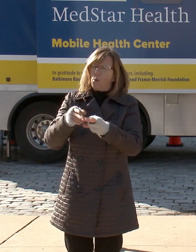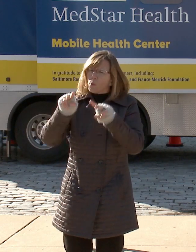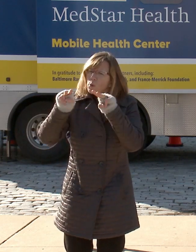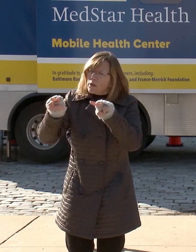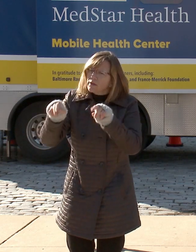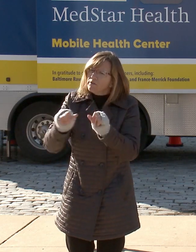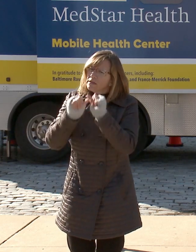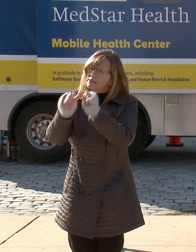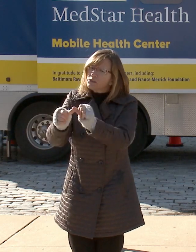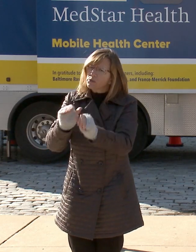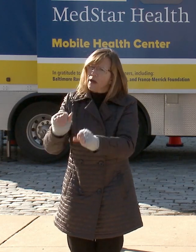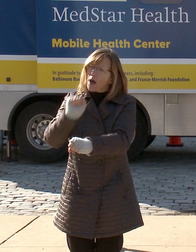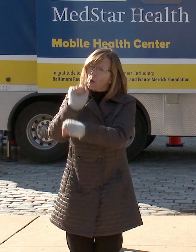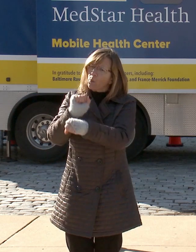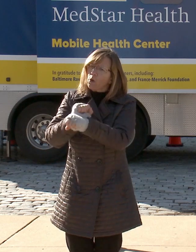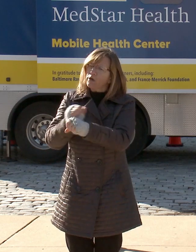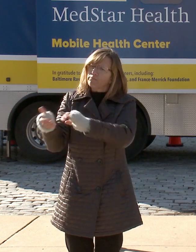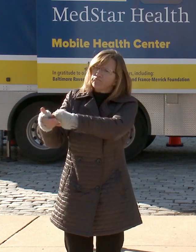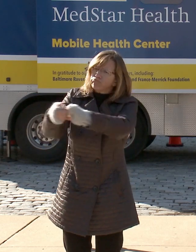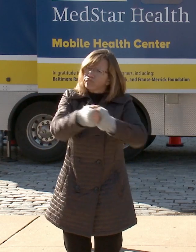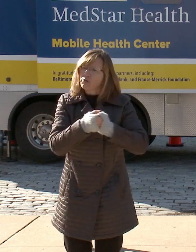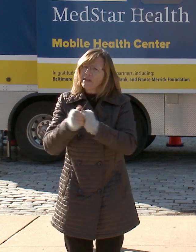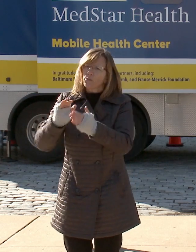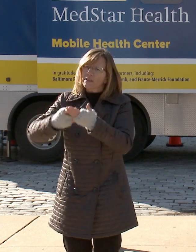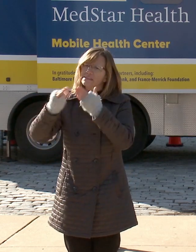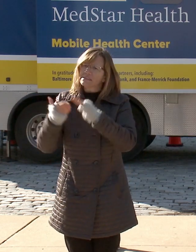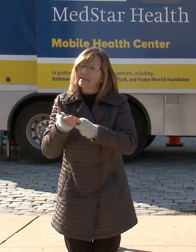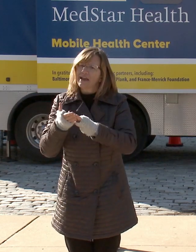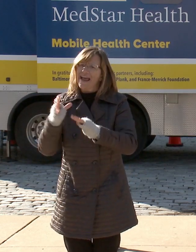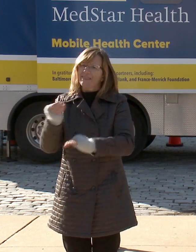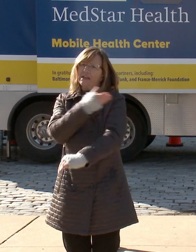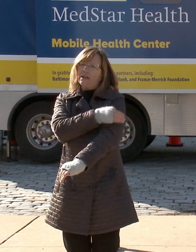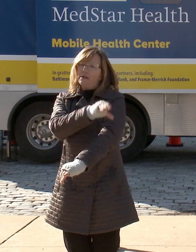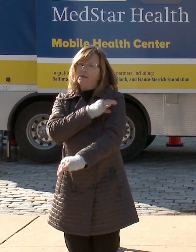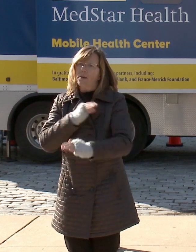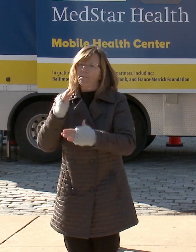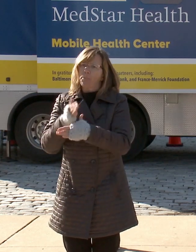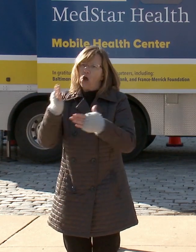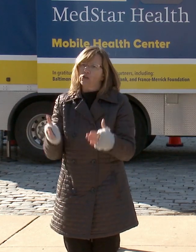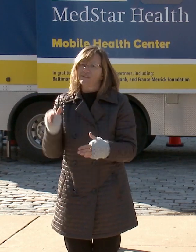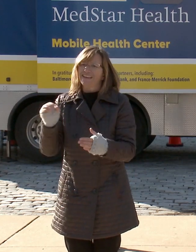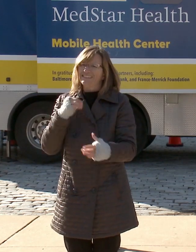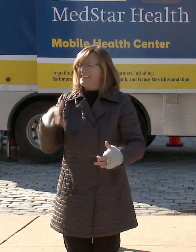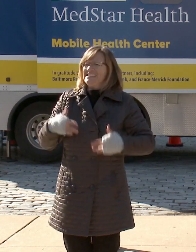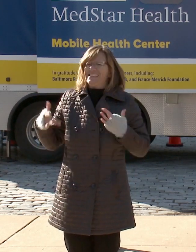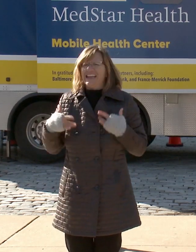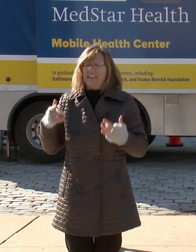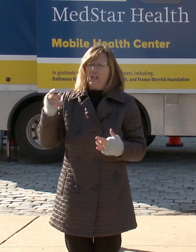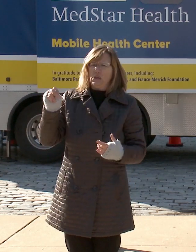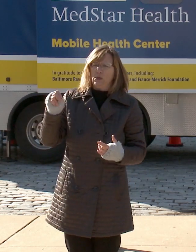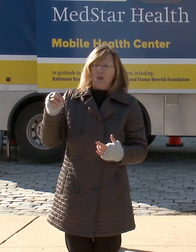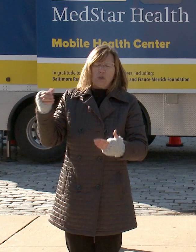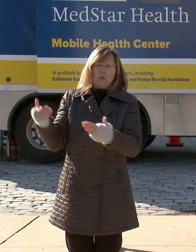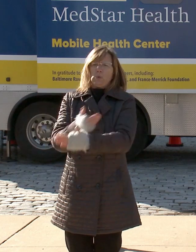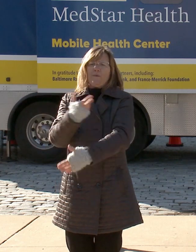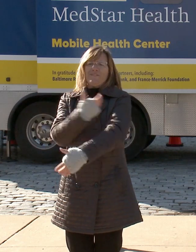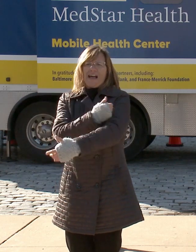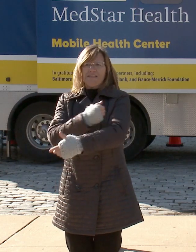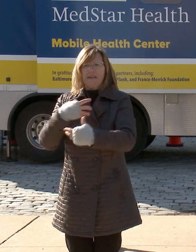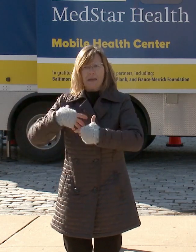our work with the city and with our clinical partners in this exciting new vaccine initiative. Thank